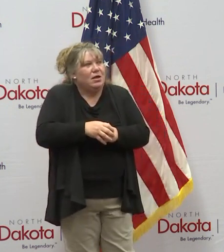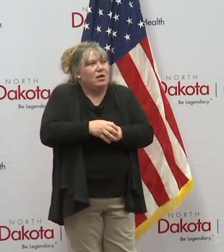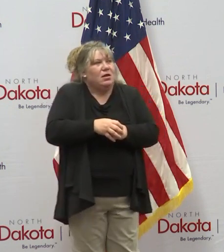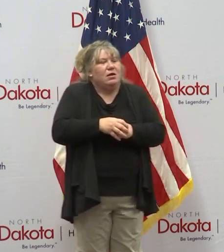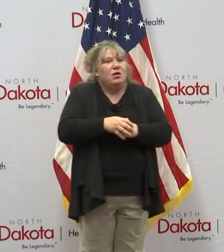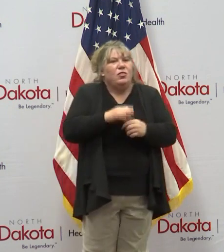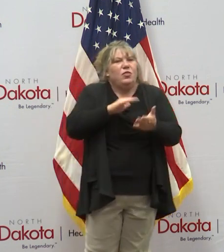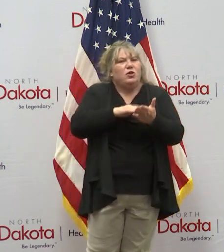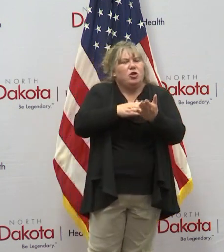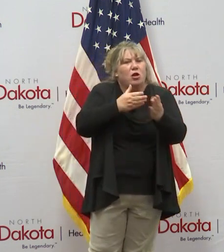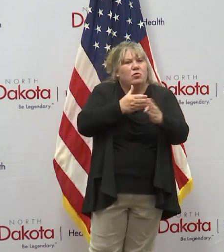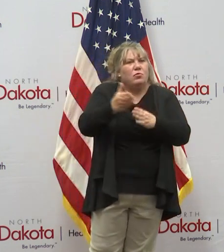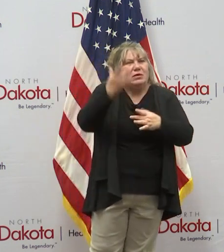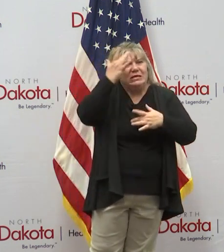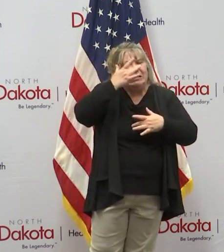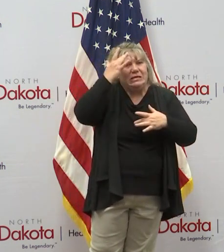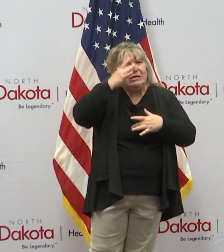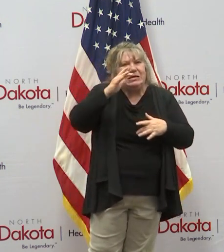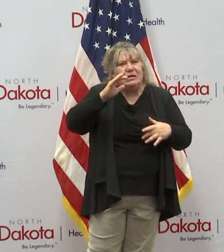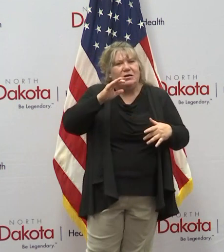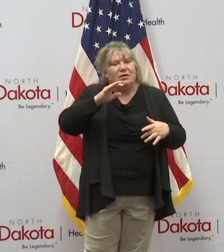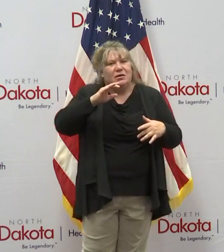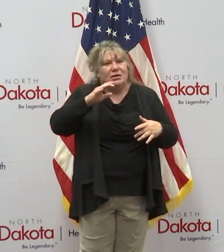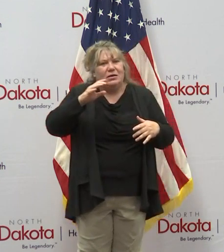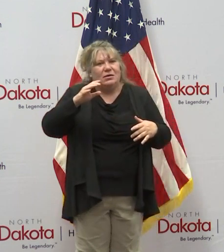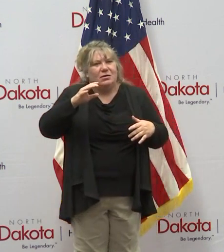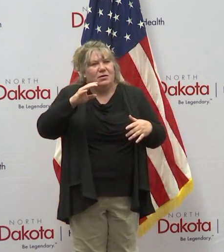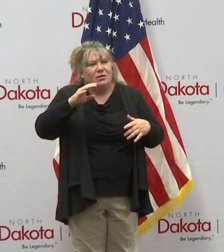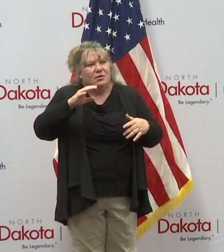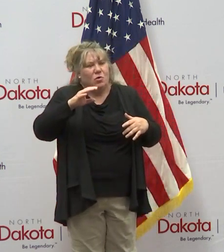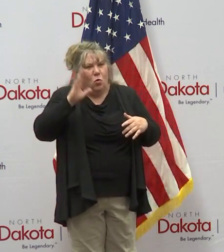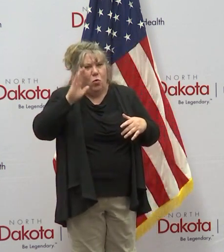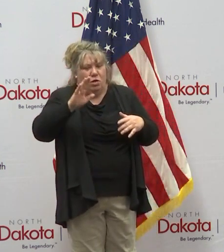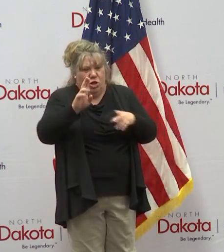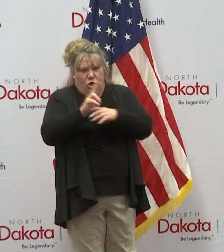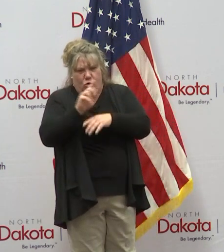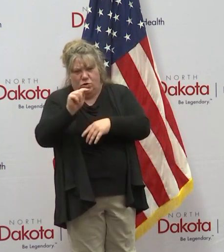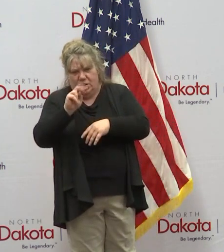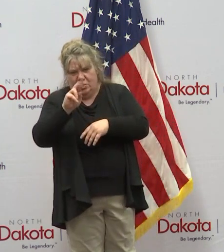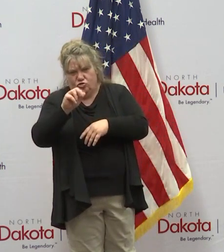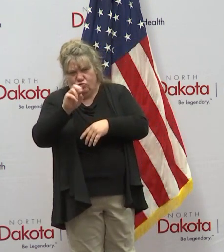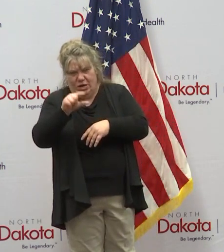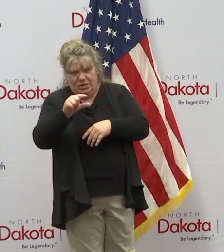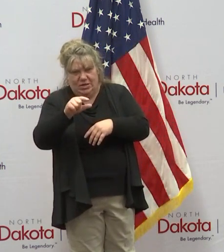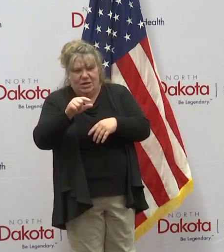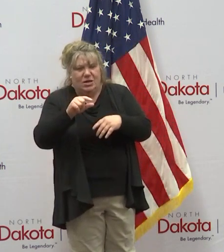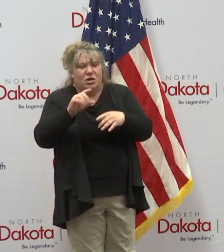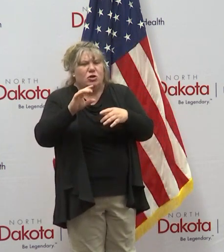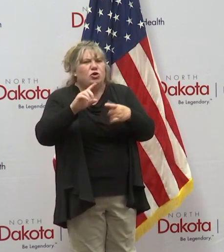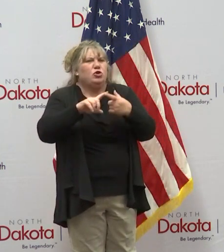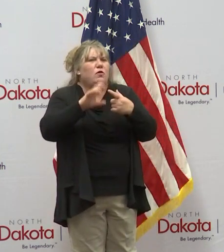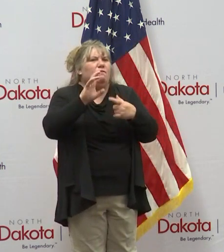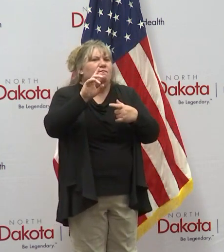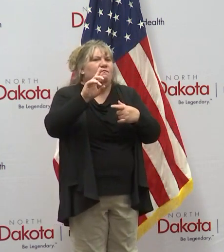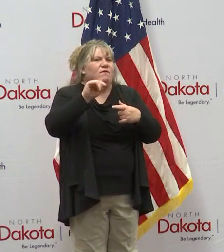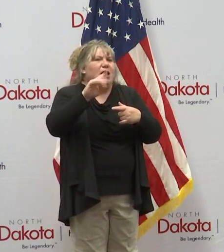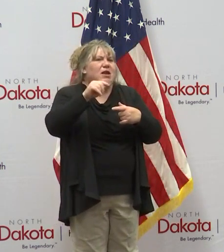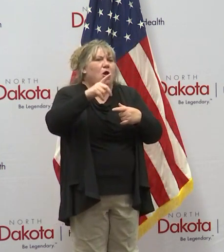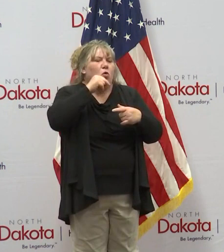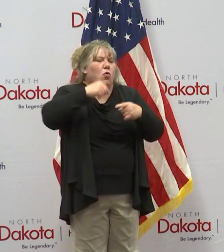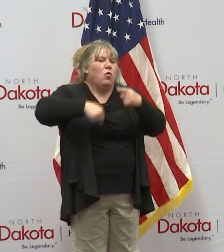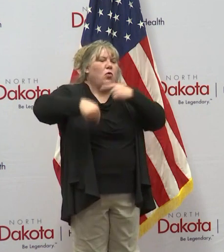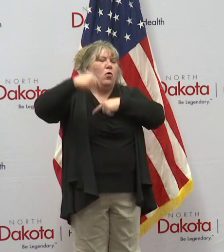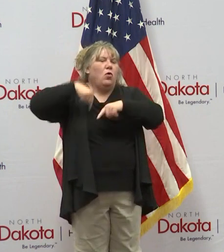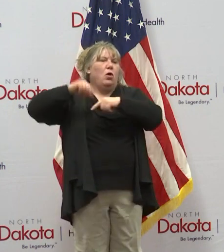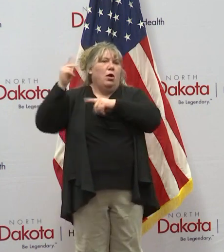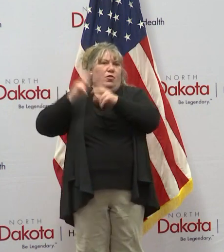epidemiologists and the tracers then will use that data to try to connect the dots that you saw, trying to identify possible